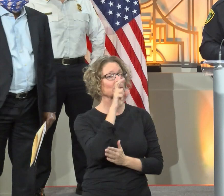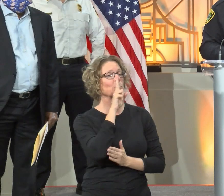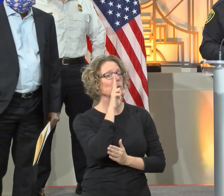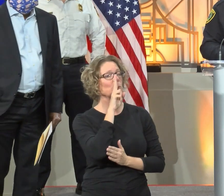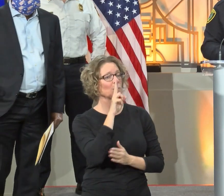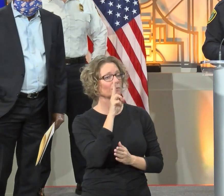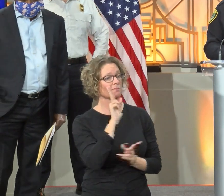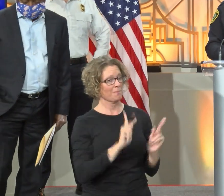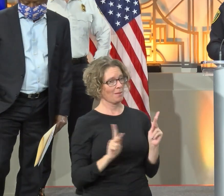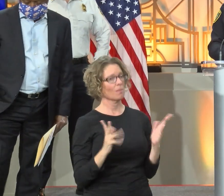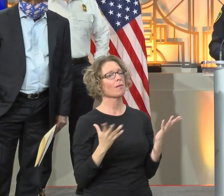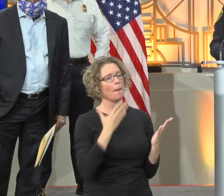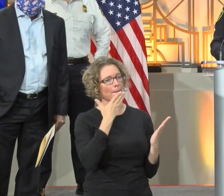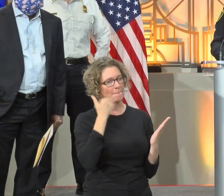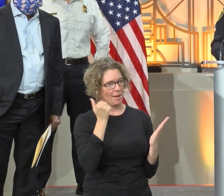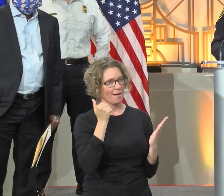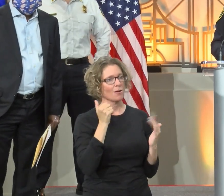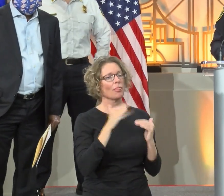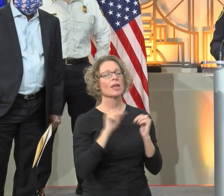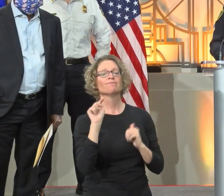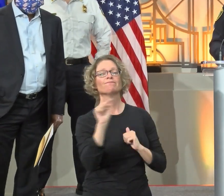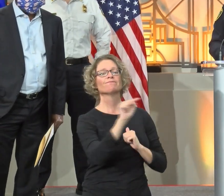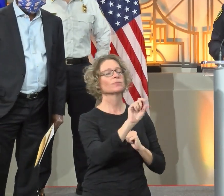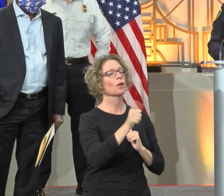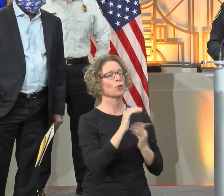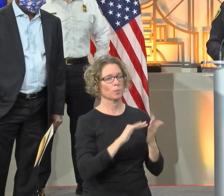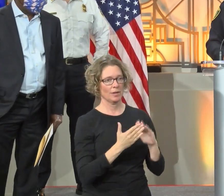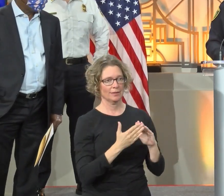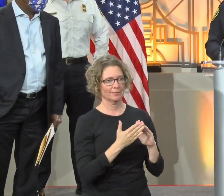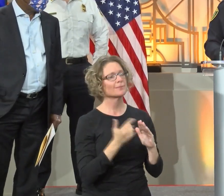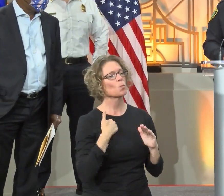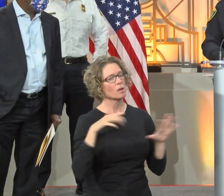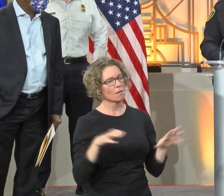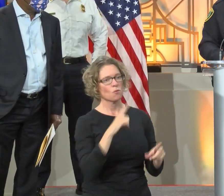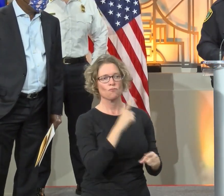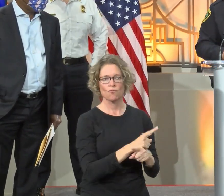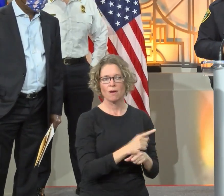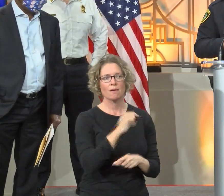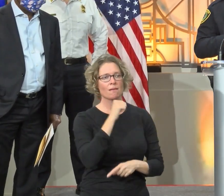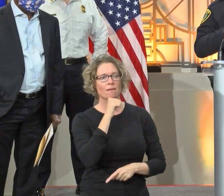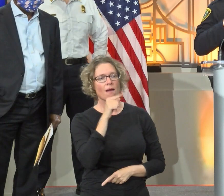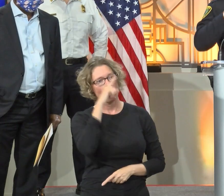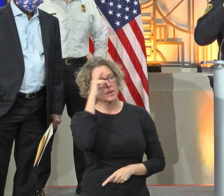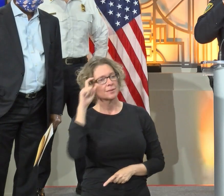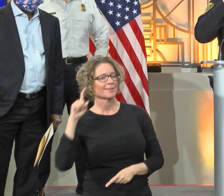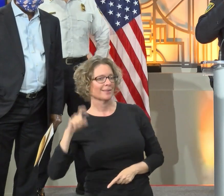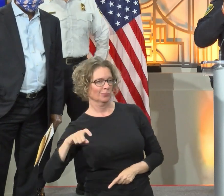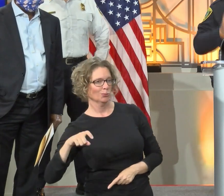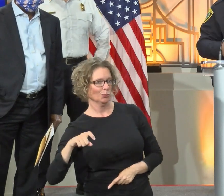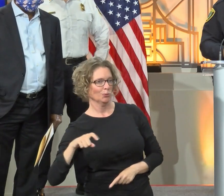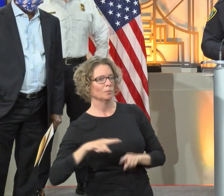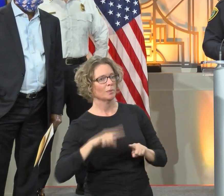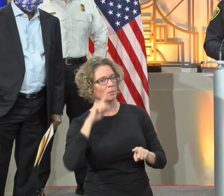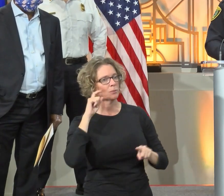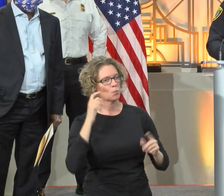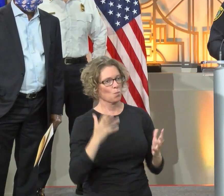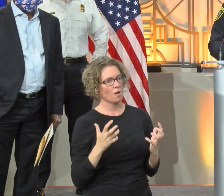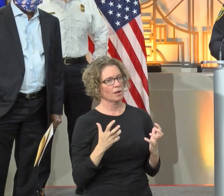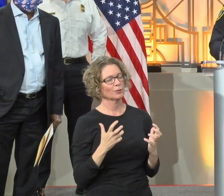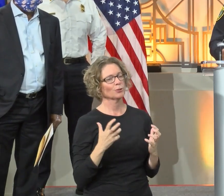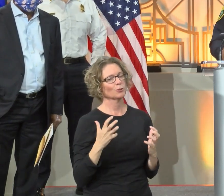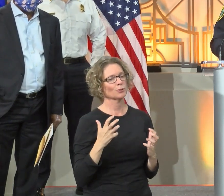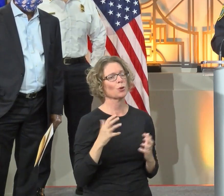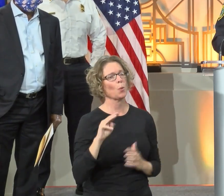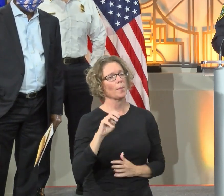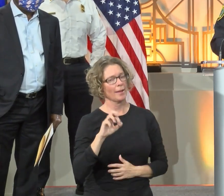than most communities, we do things as the right thing, not because we have to do it. And again, Mayor, I thank you for your leadership. As it